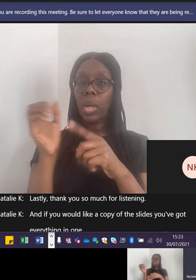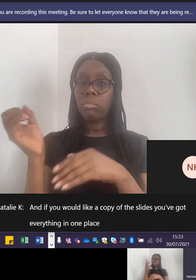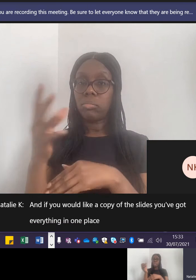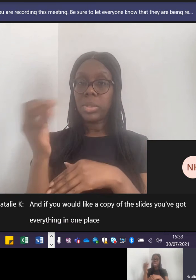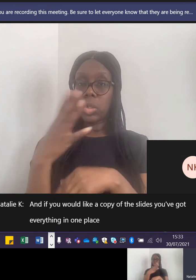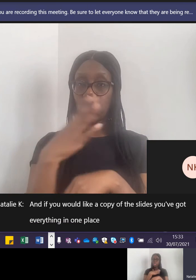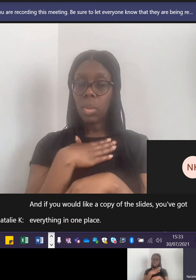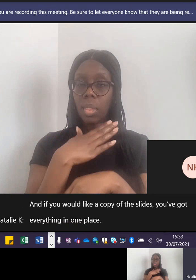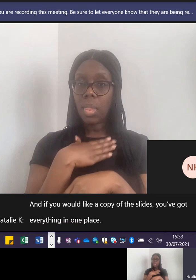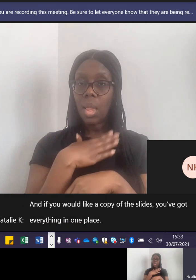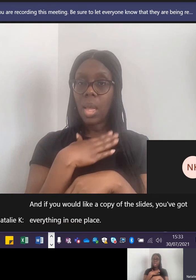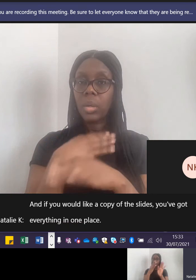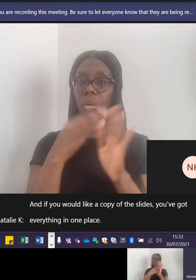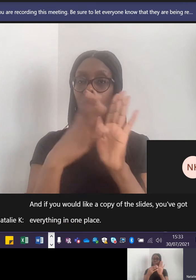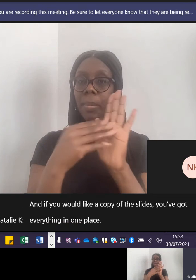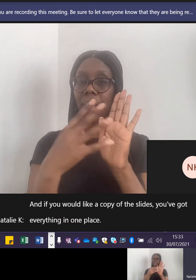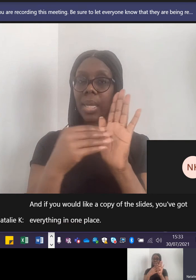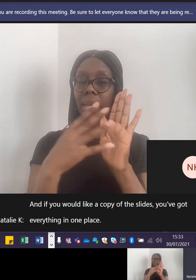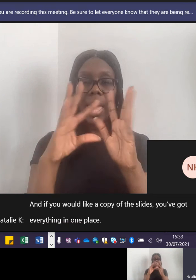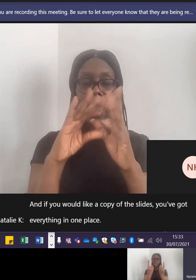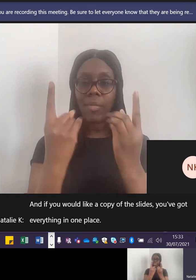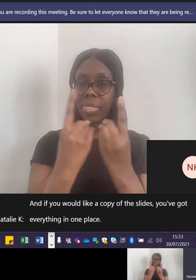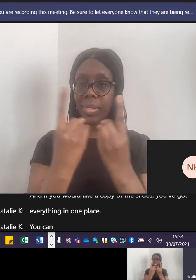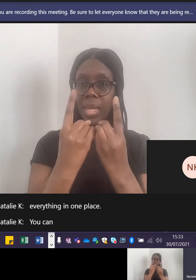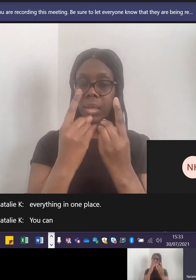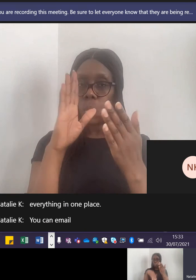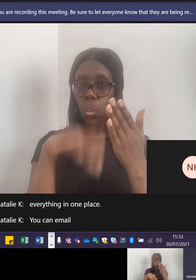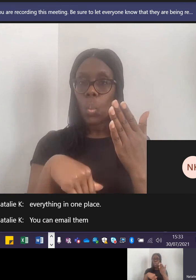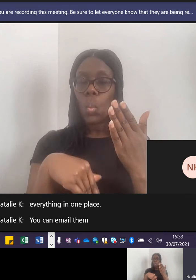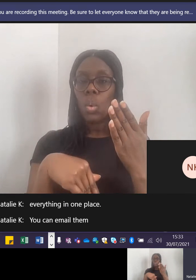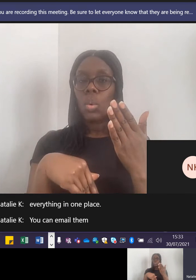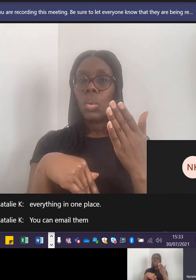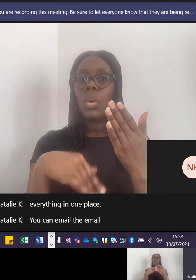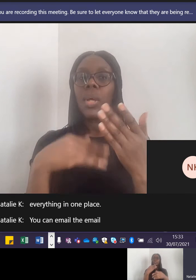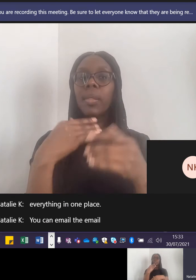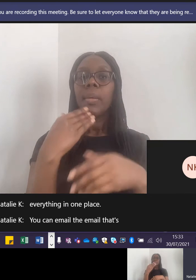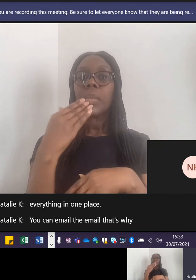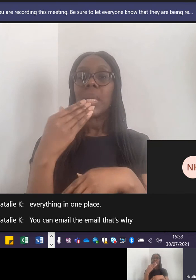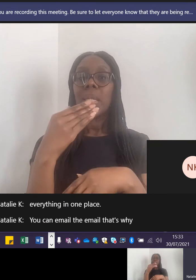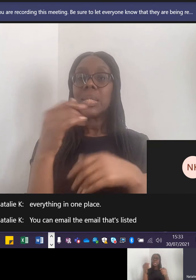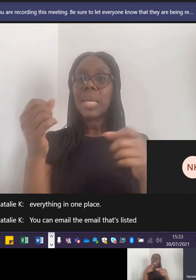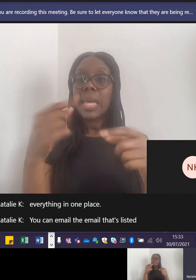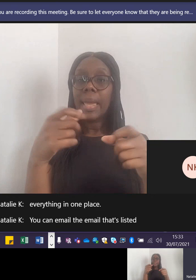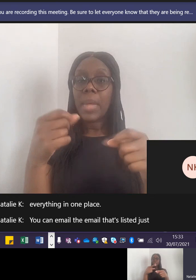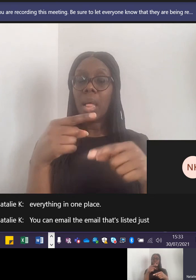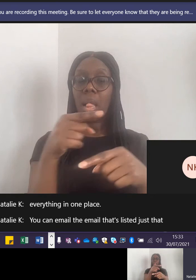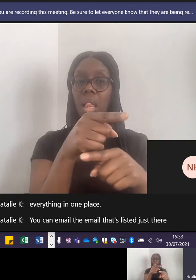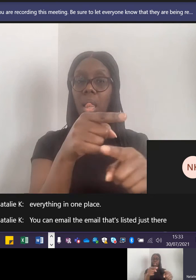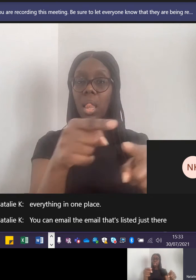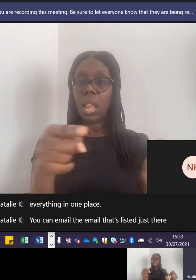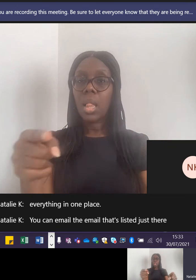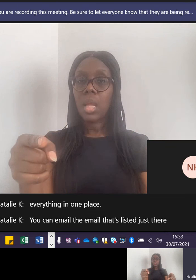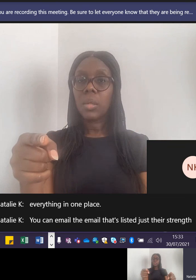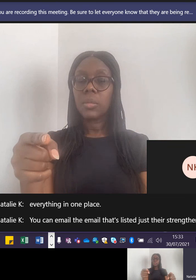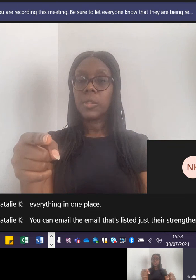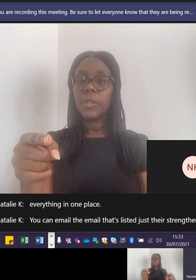place. You can email the email that's listed just there,